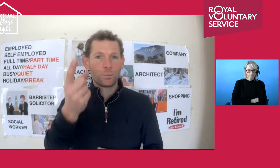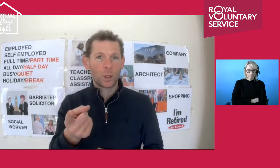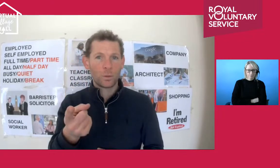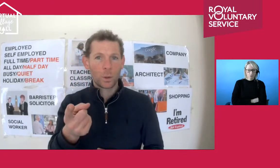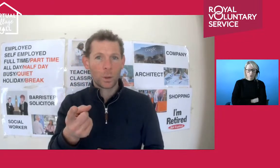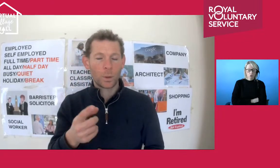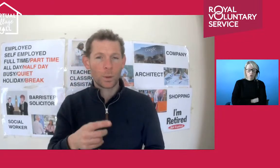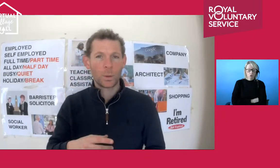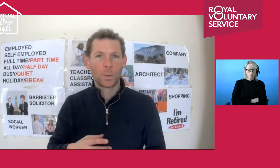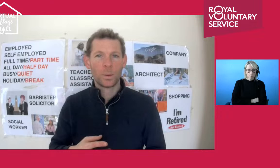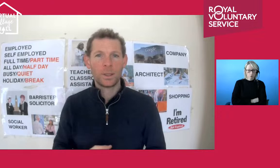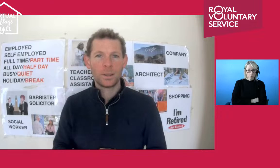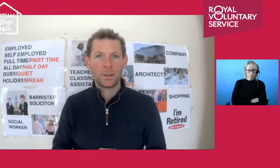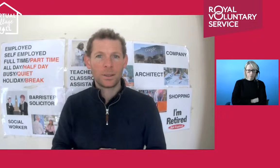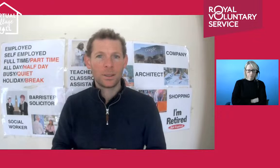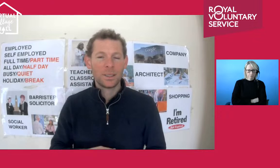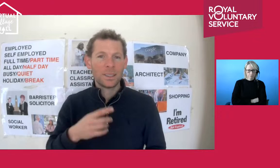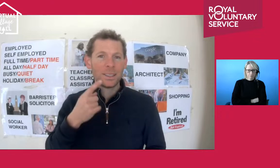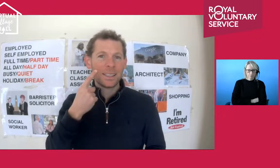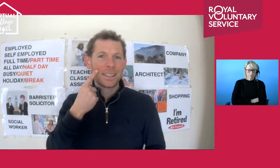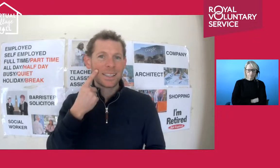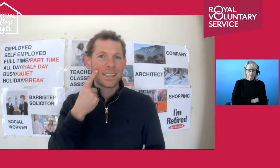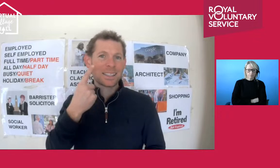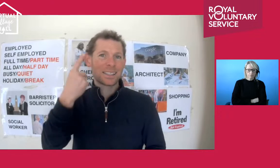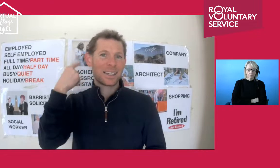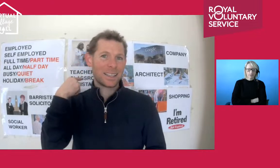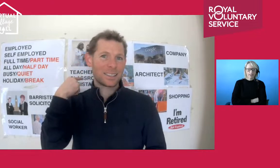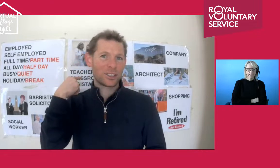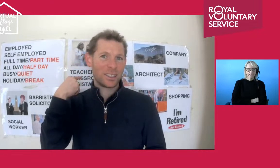Today, tomorrow.